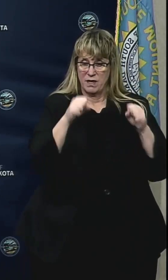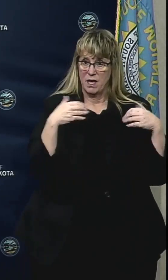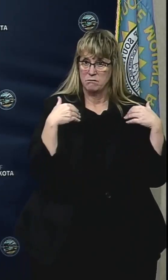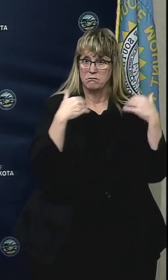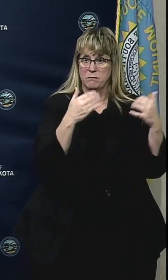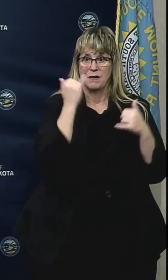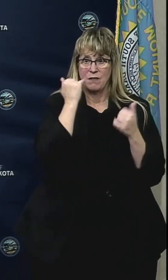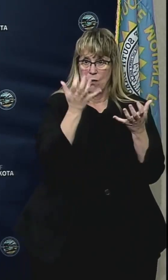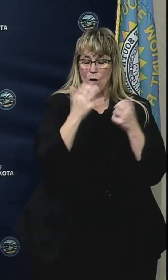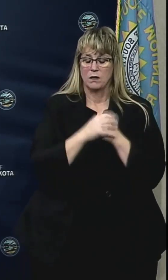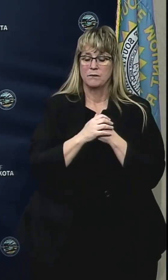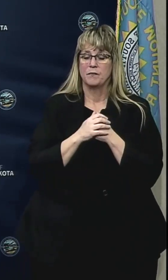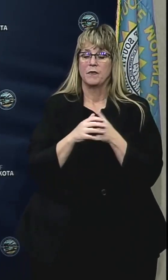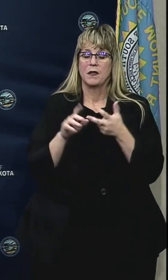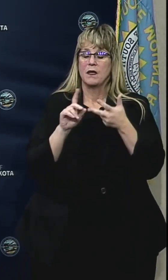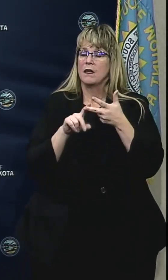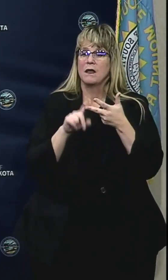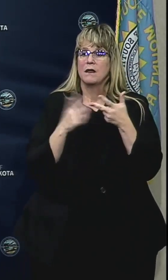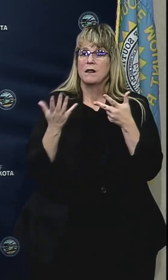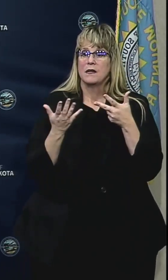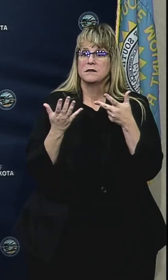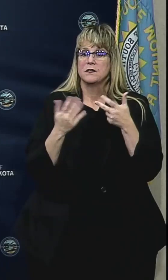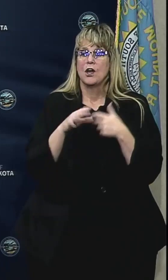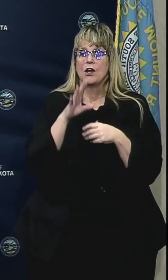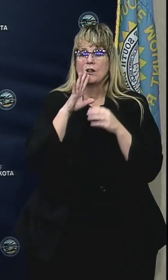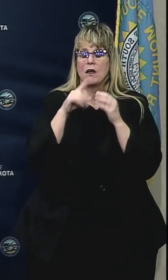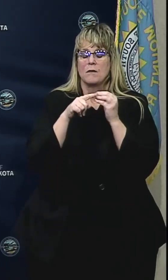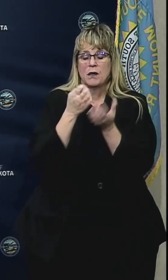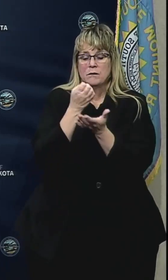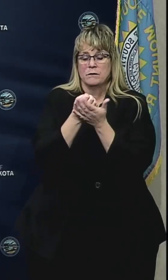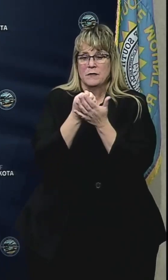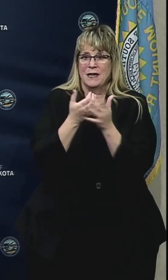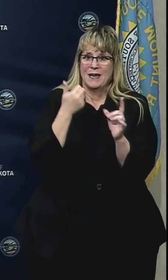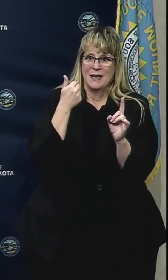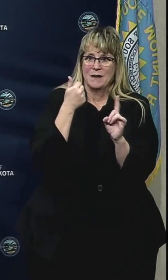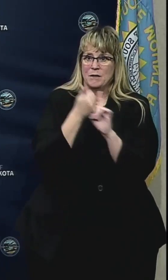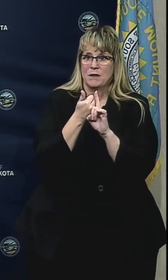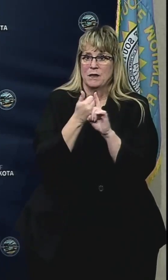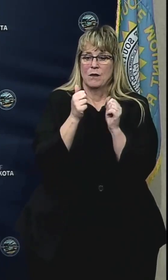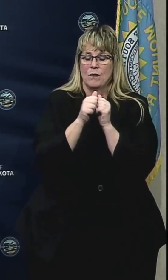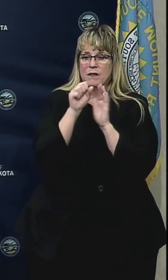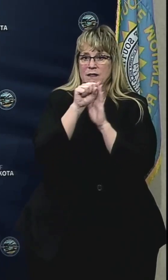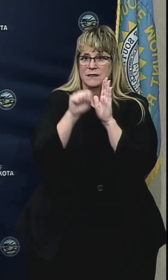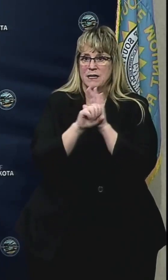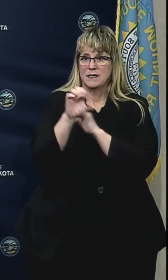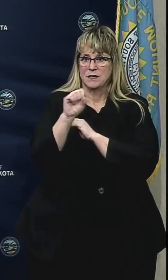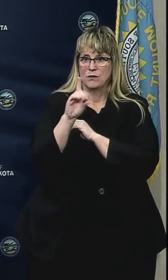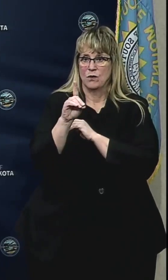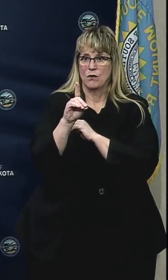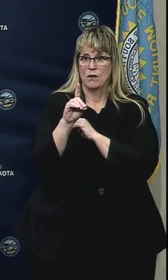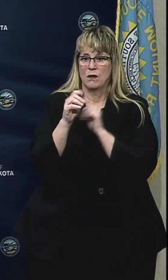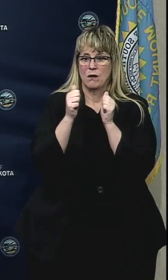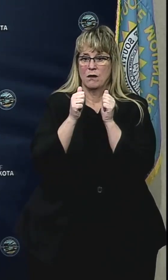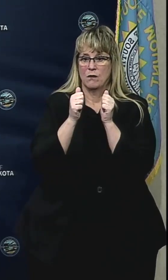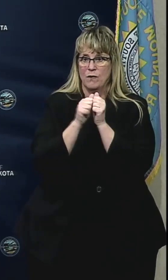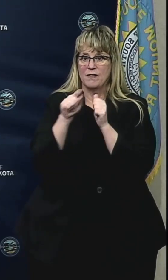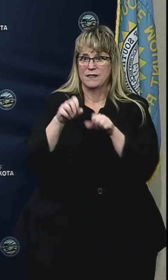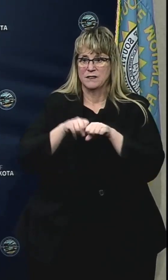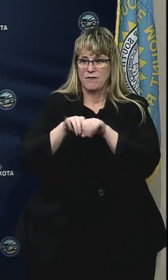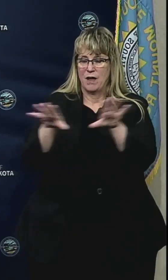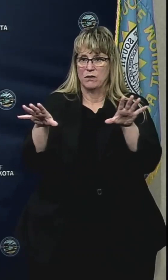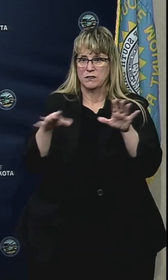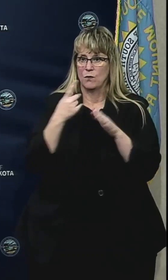well. The last thing I'll touch on is our economic impact that we're seeing from this virus across the state of South